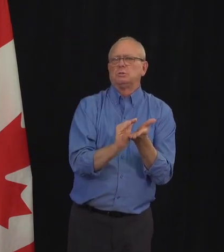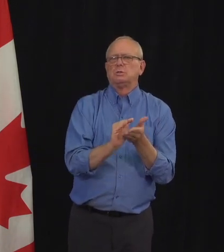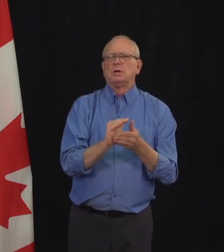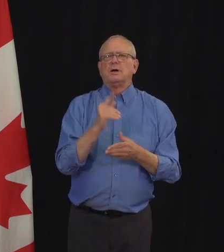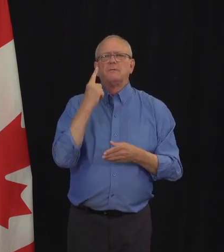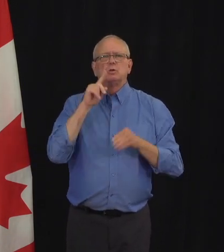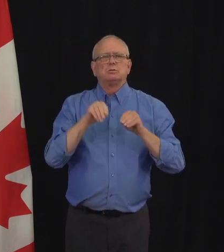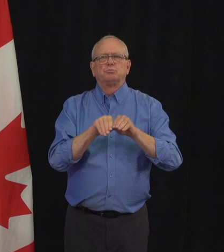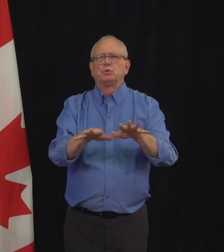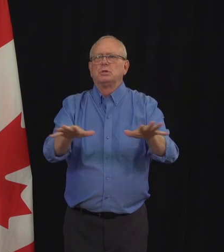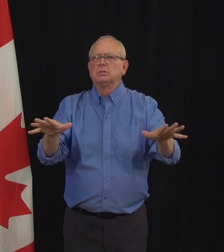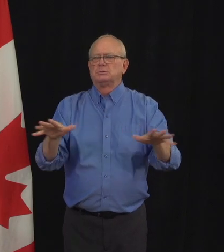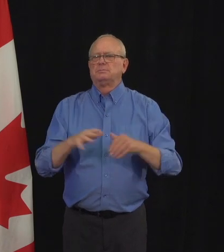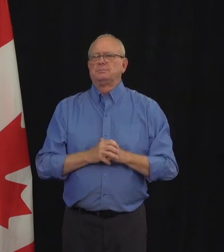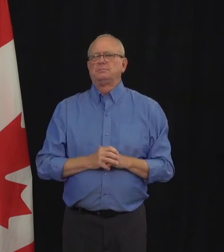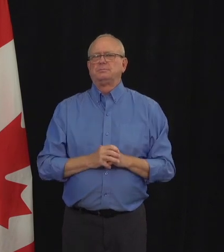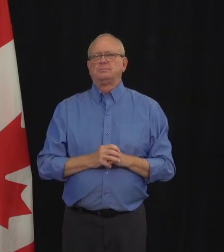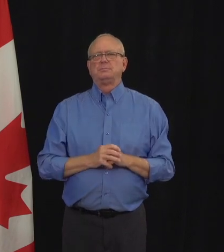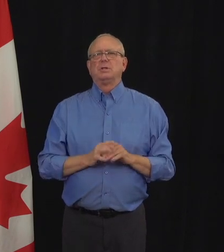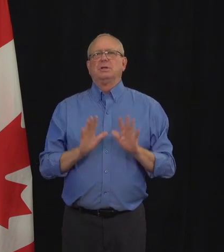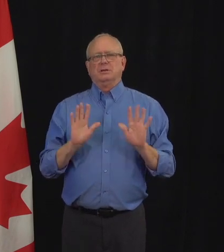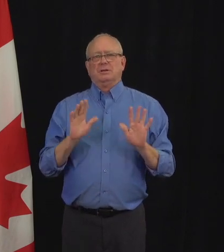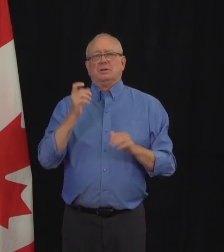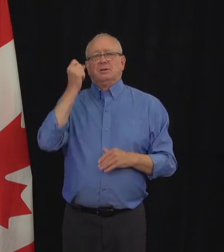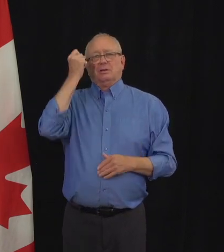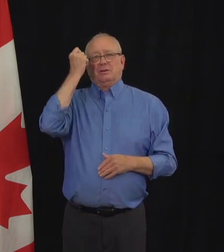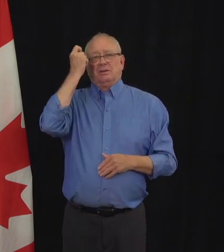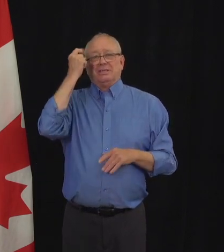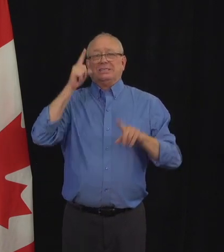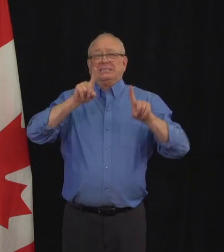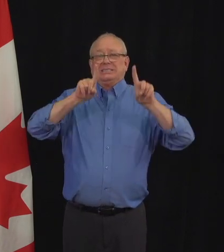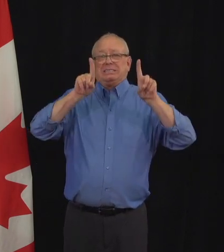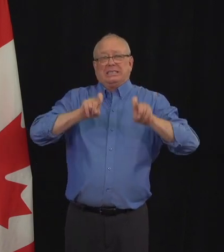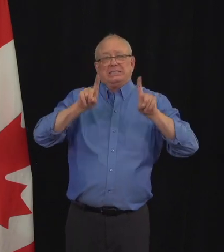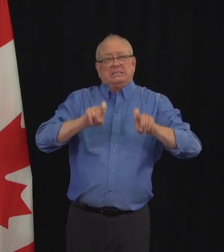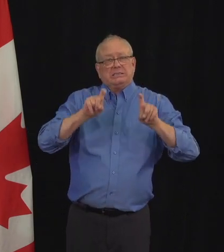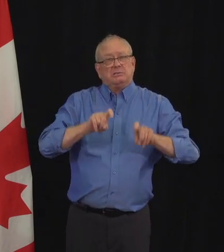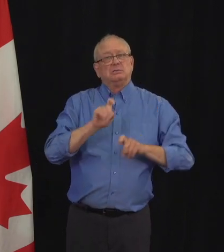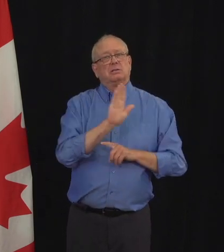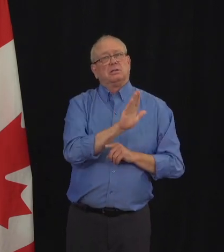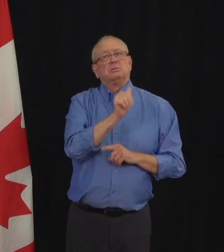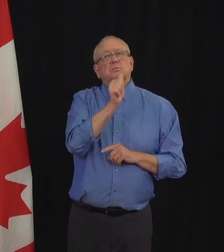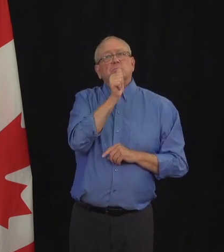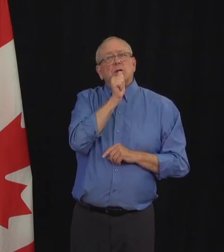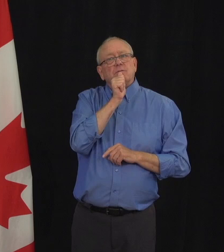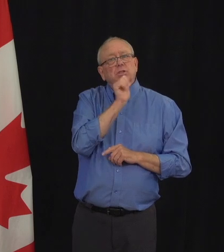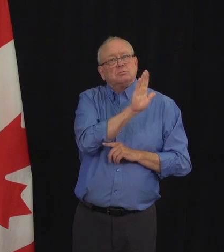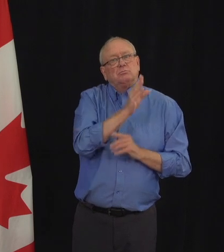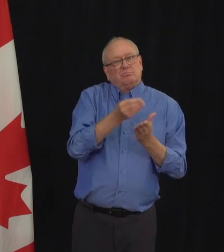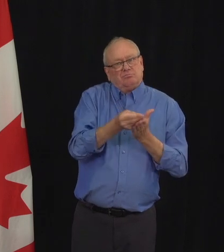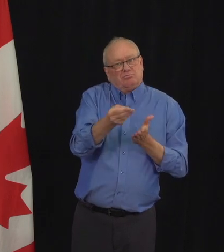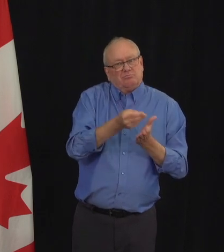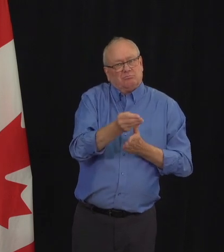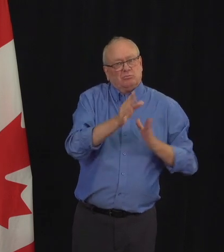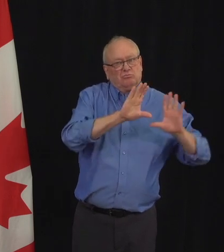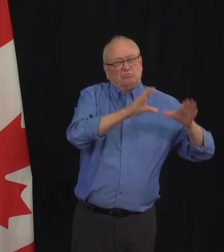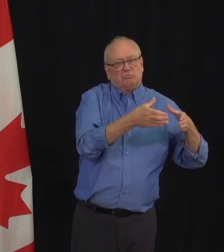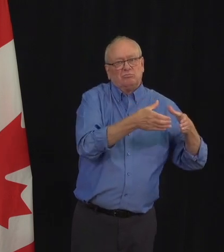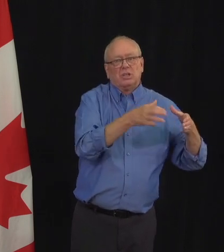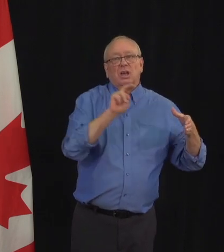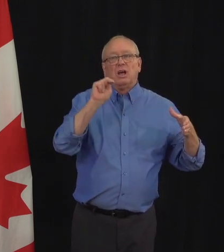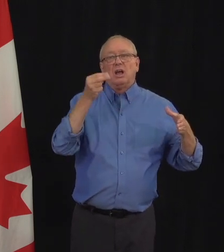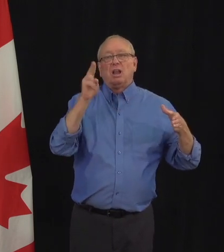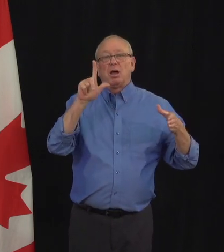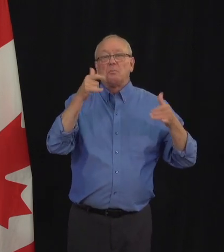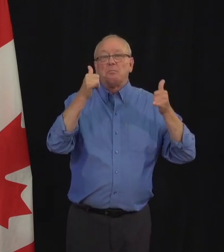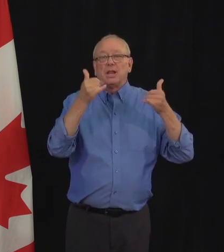approach relies on extensive, privately purchased testing, and the NHL players and anyone else involved in the tournament forming a